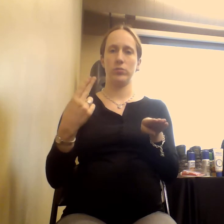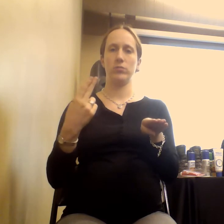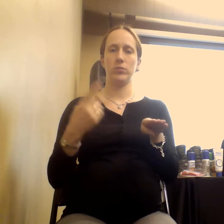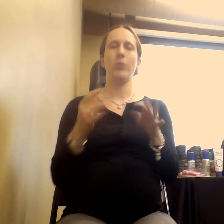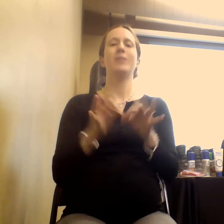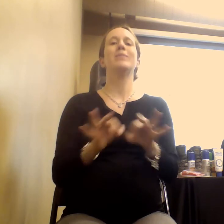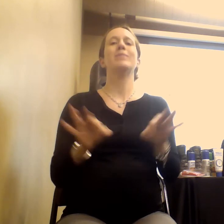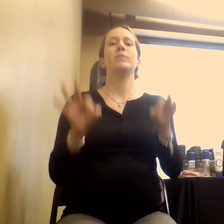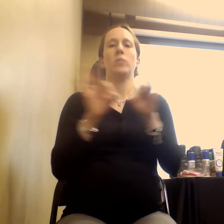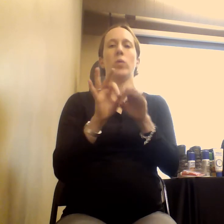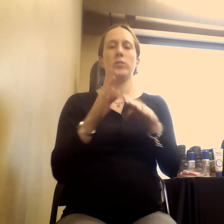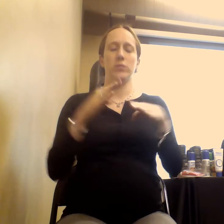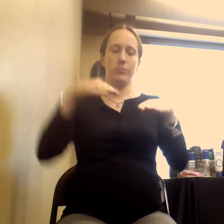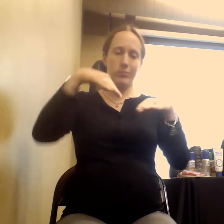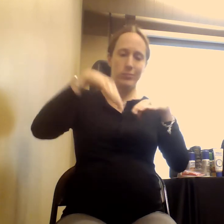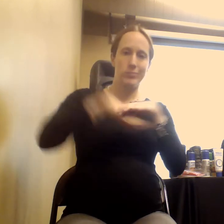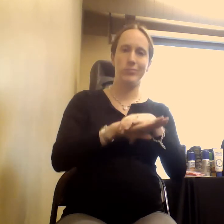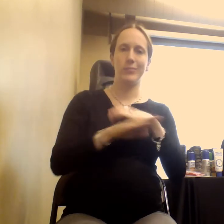boot as you're trying on the boot.